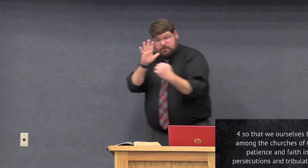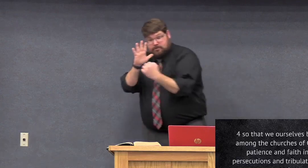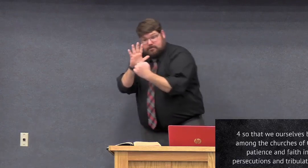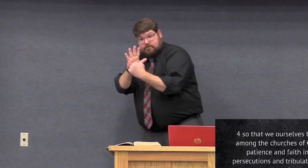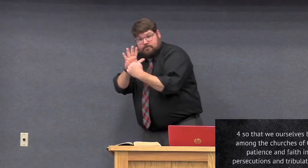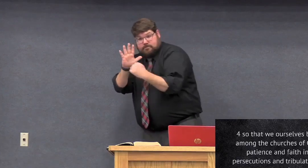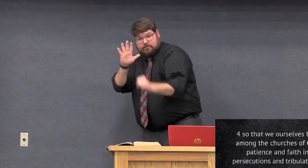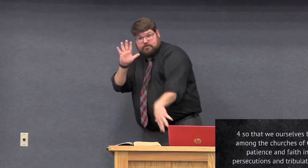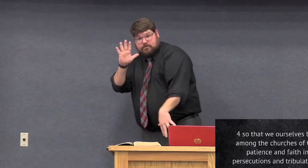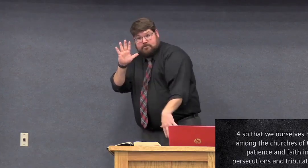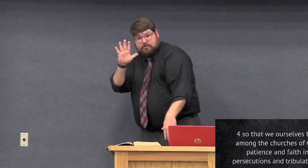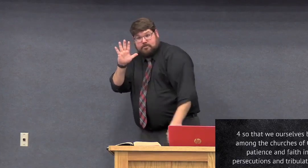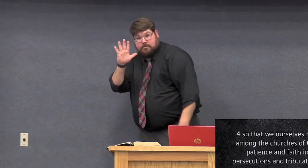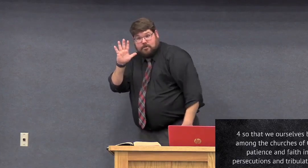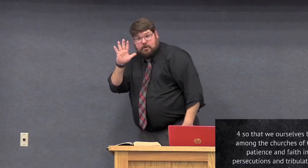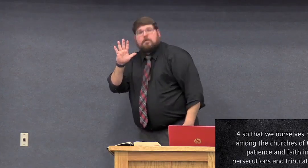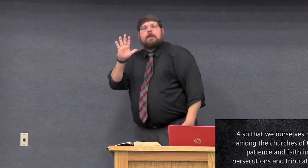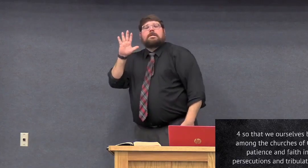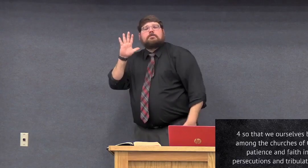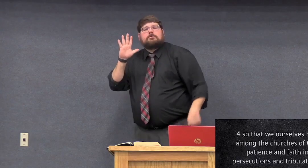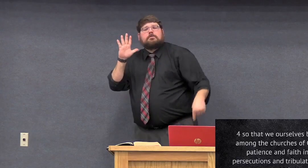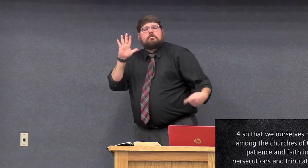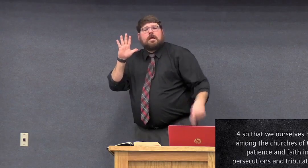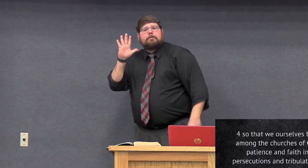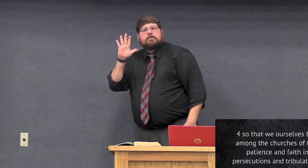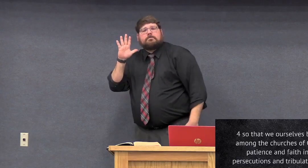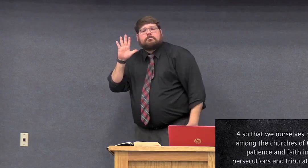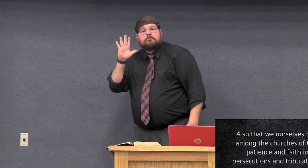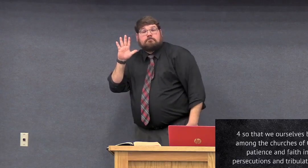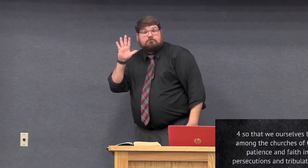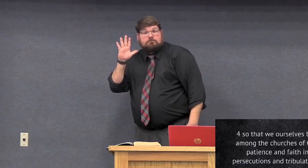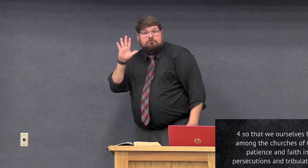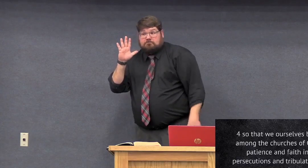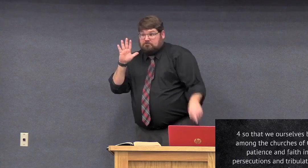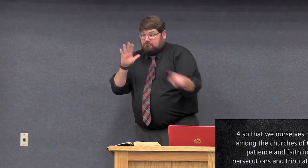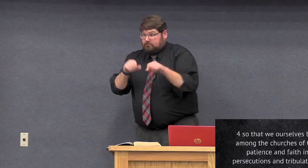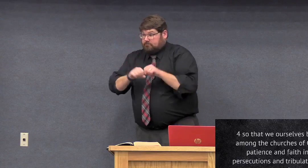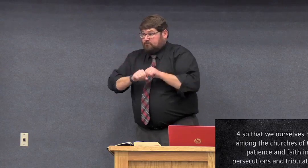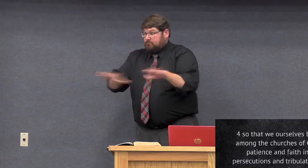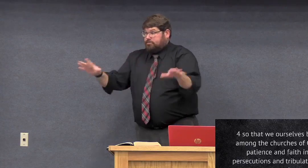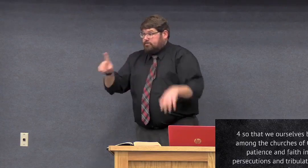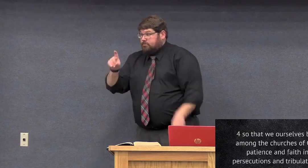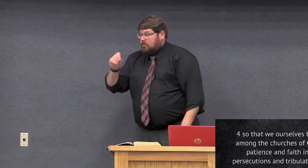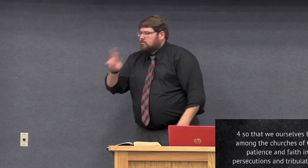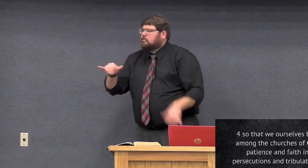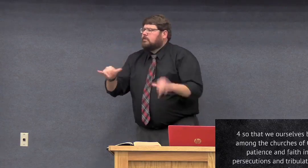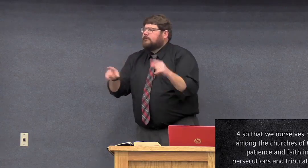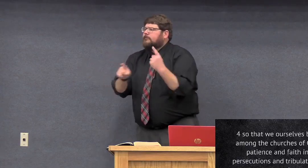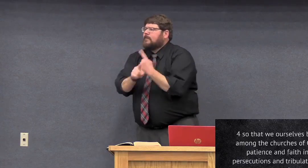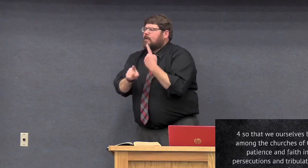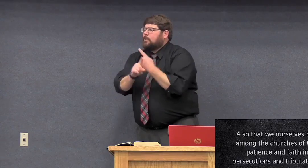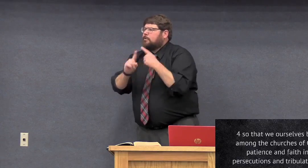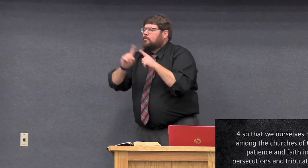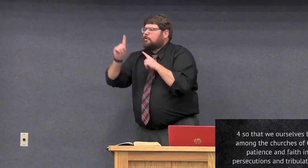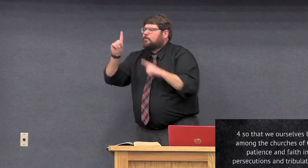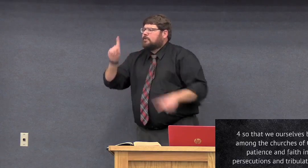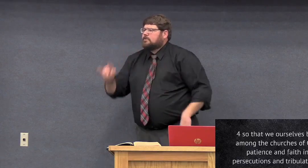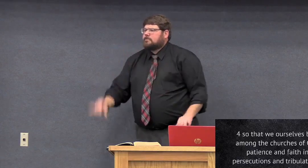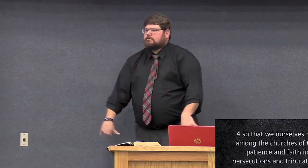If that were ever removed, then what would you do? Would you scatter, or would you still be